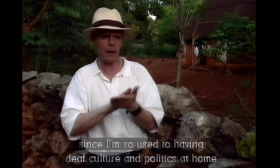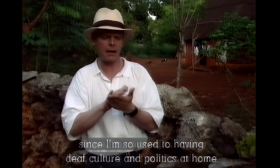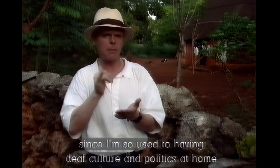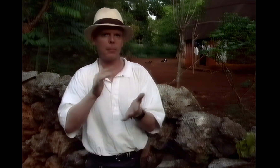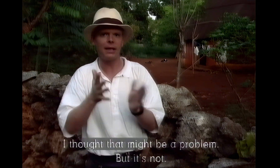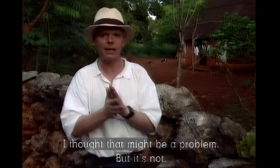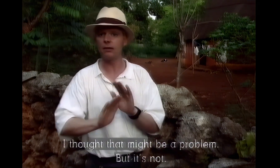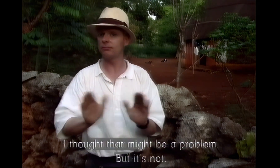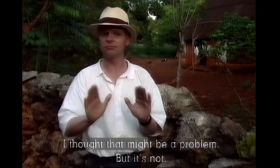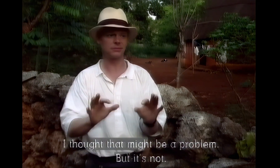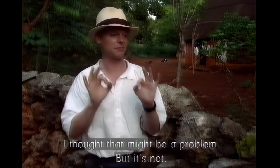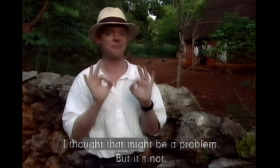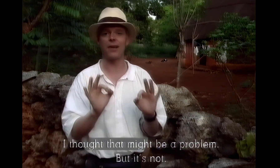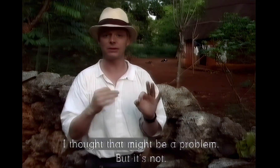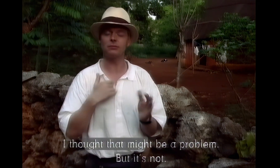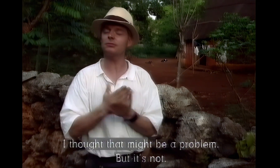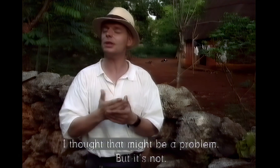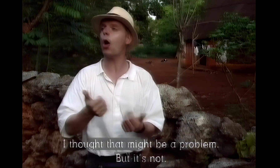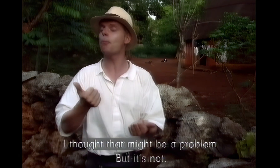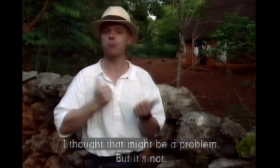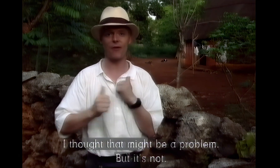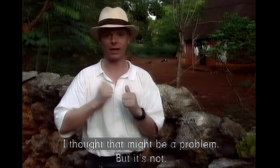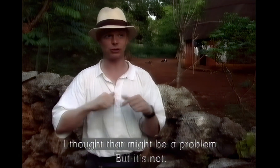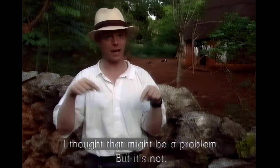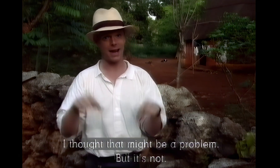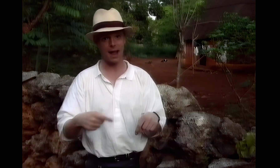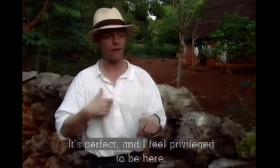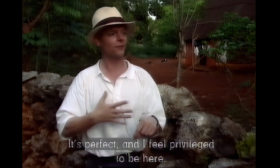not. It's perfect, and I feel privileged to be here. I feel